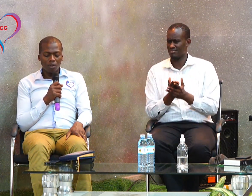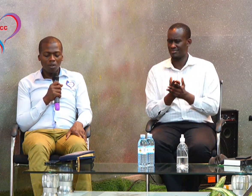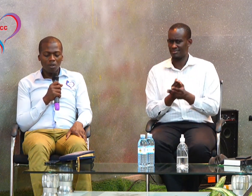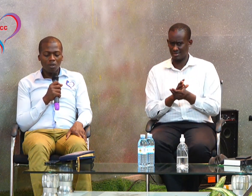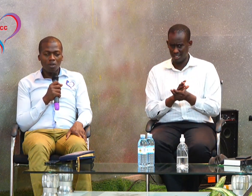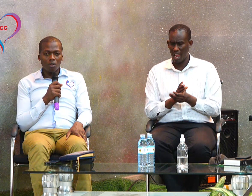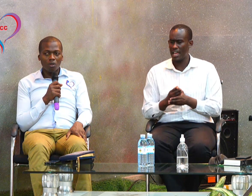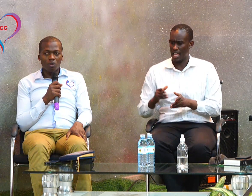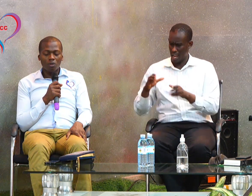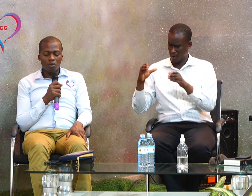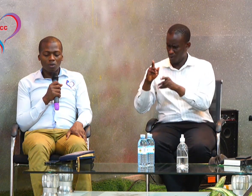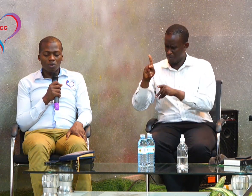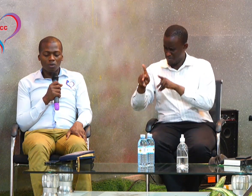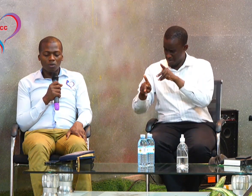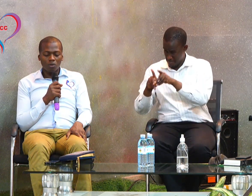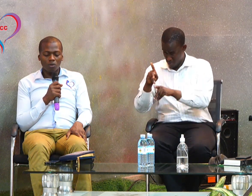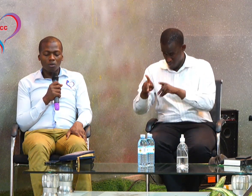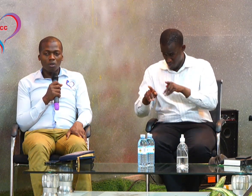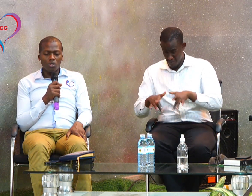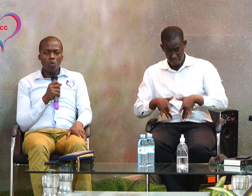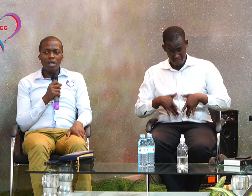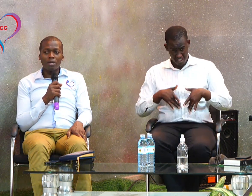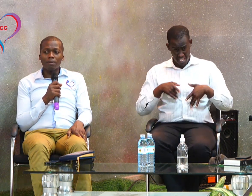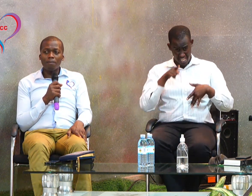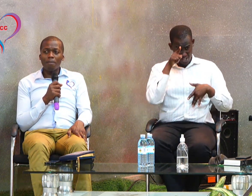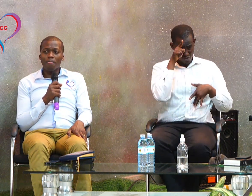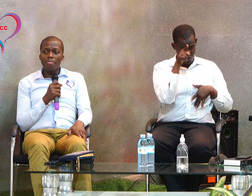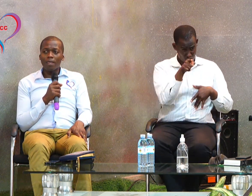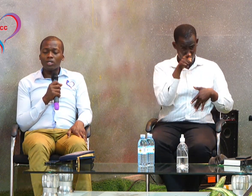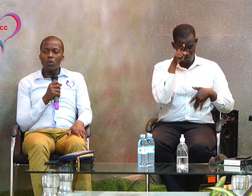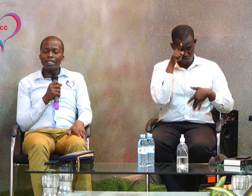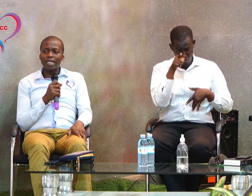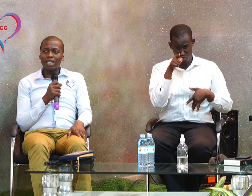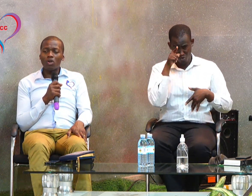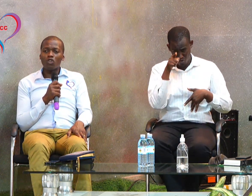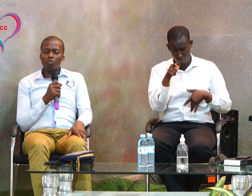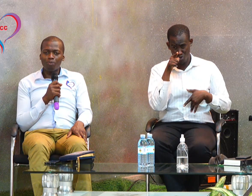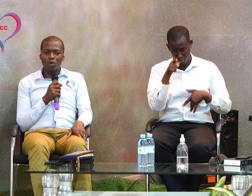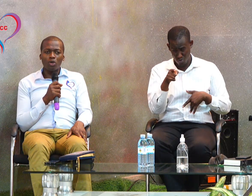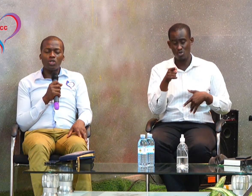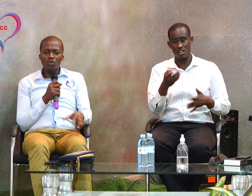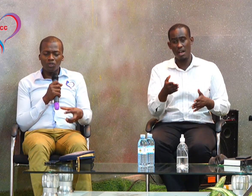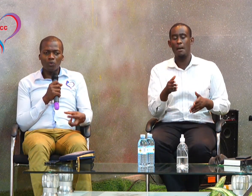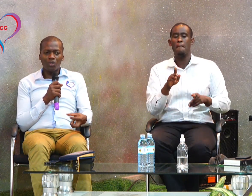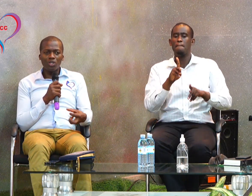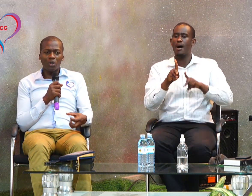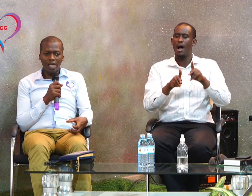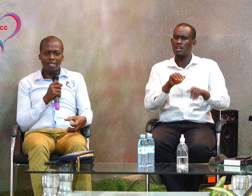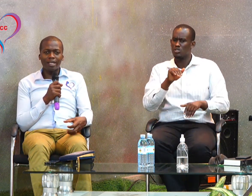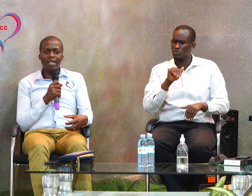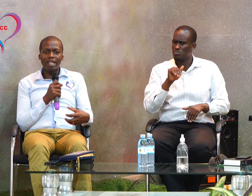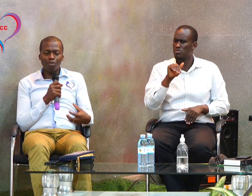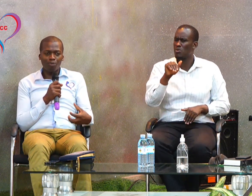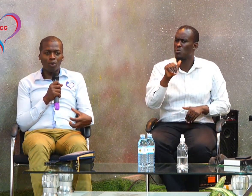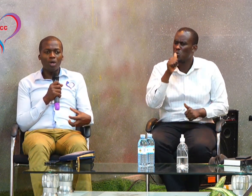nga be bantu bowulira nti bebantu bo boyino kuogera nabo. So what category of people do you feel within your heart